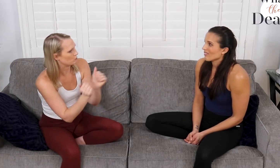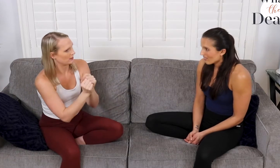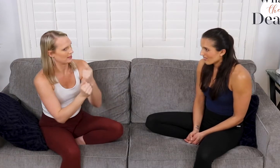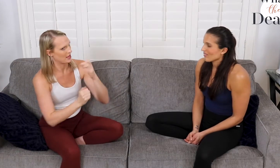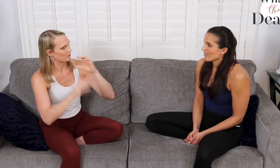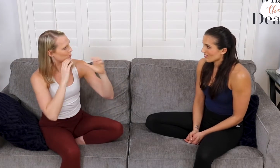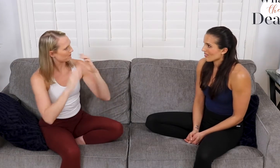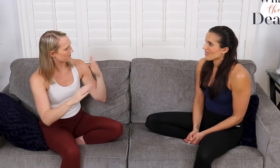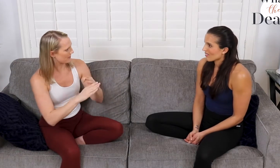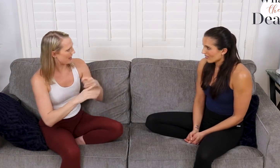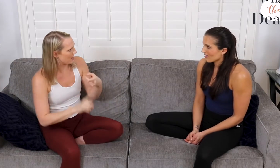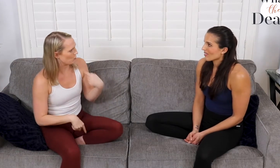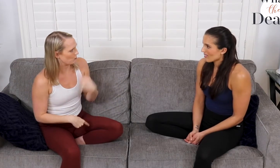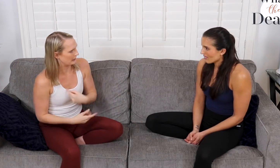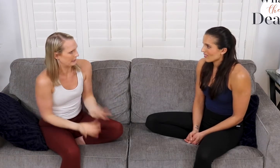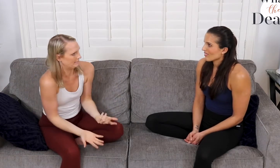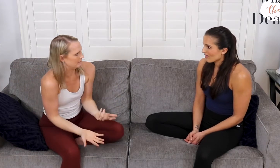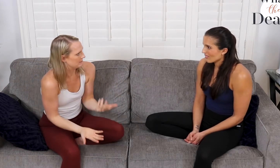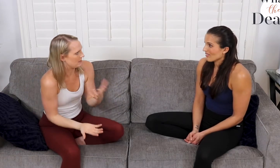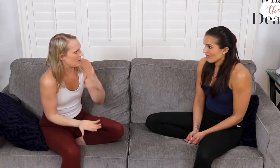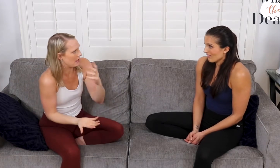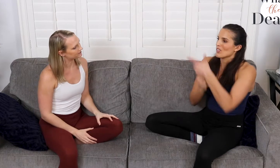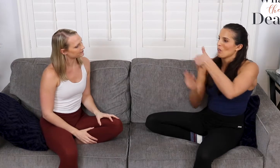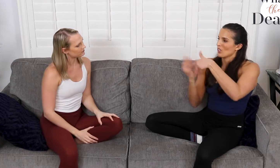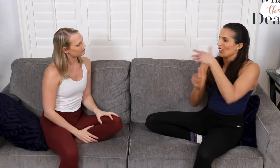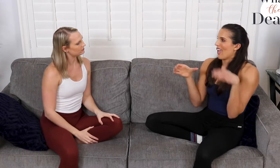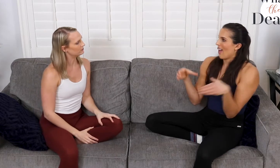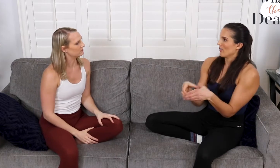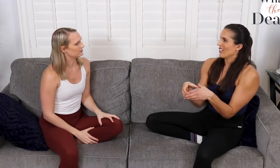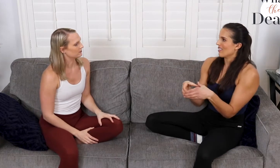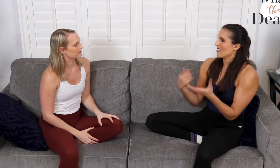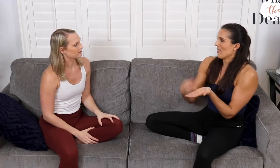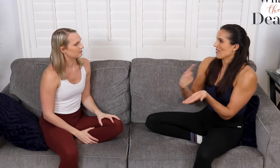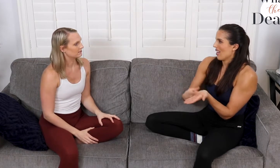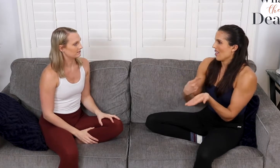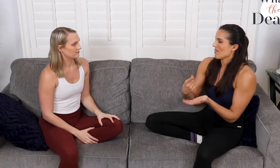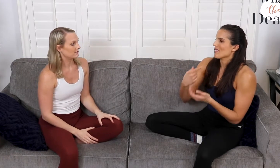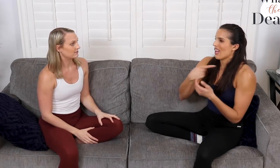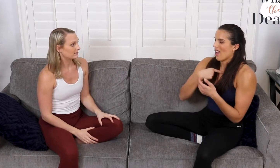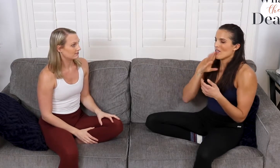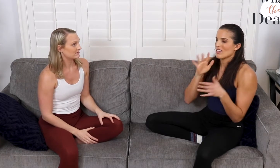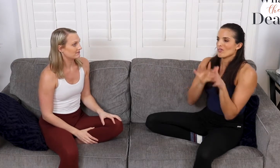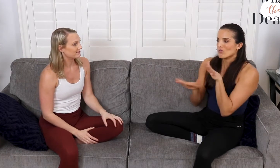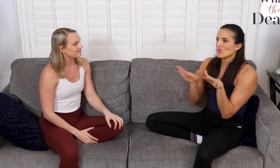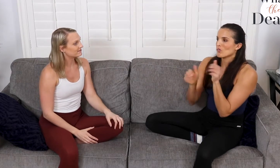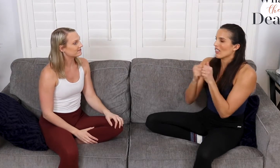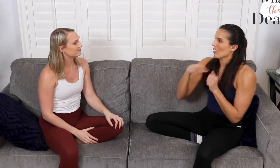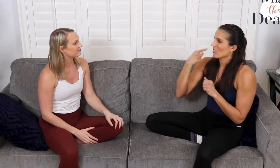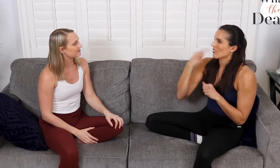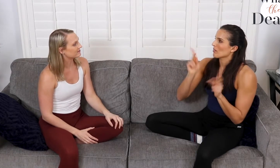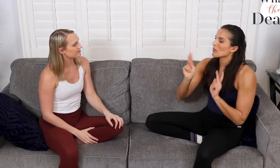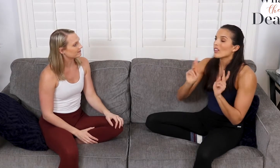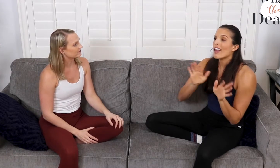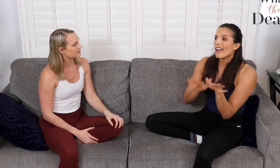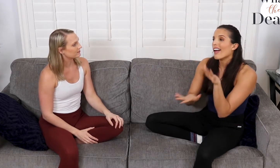what's going to happen tomorrow, what's going on with the elections, what's going on with everything. While deaf people, they